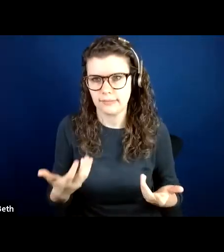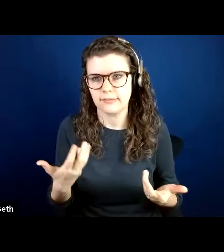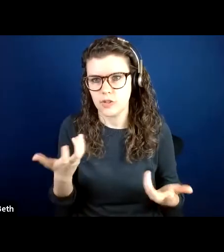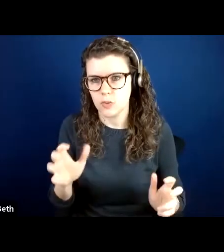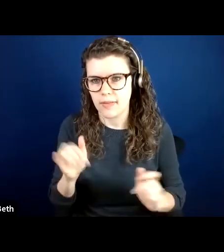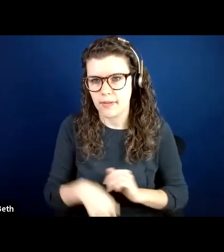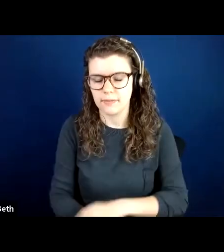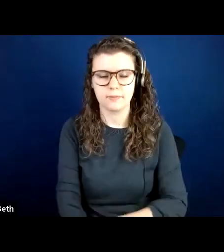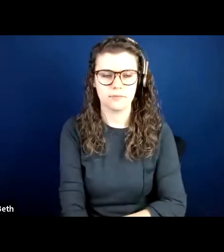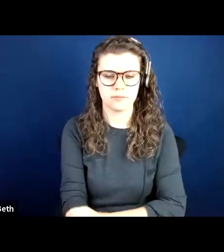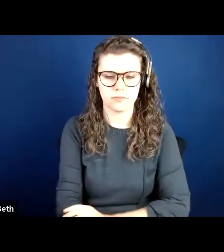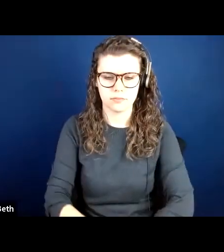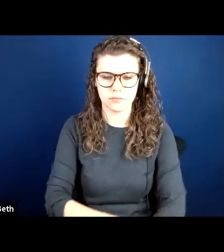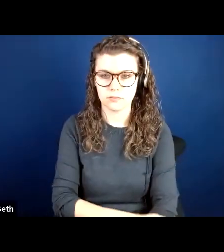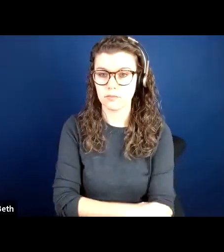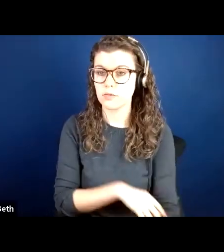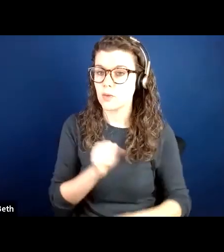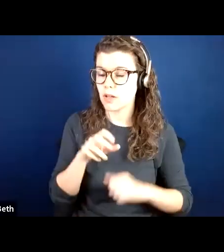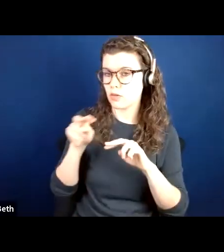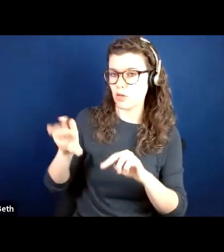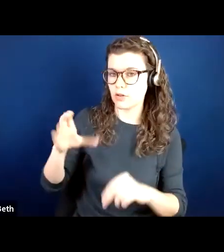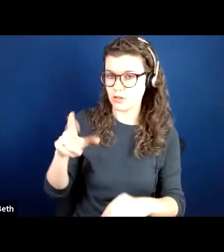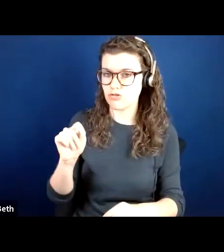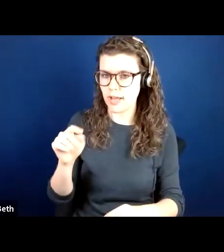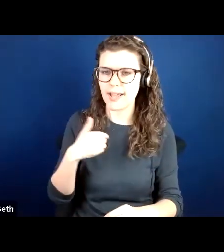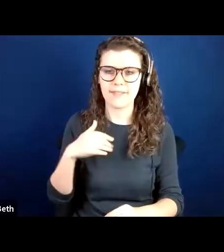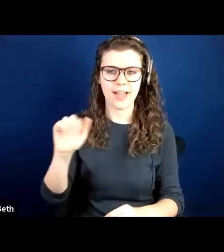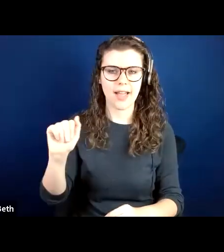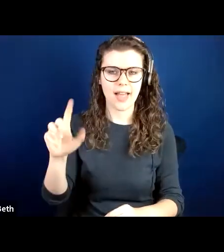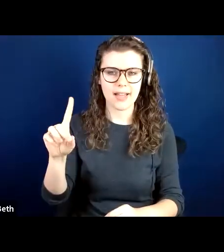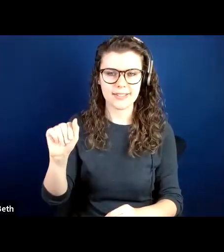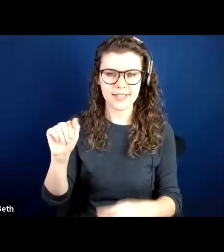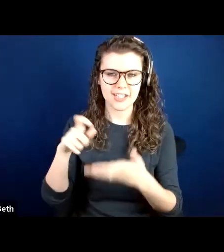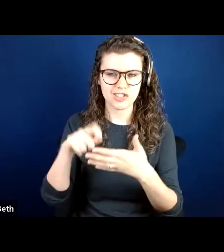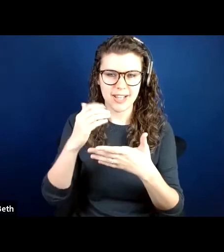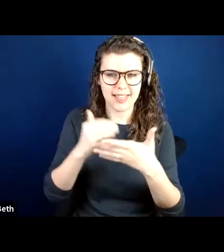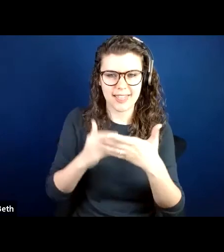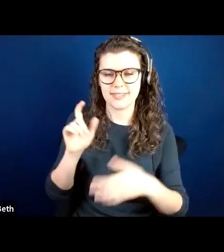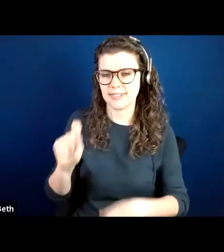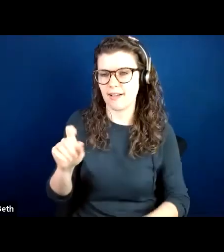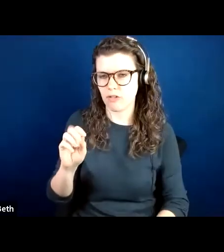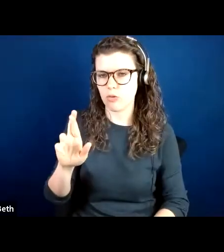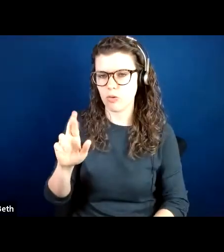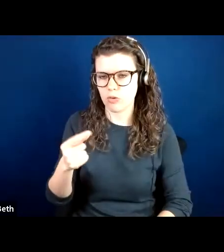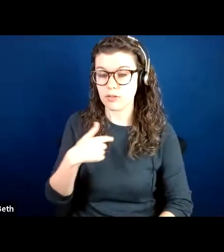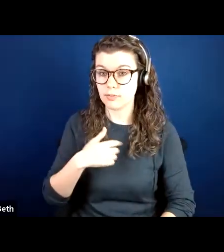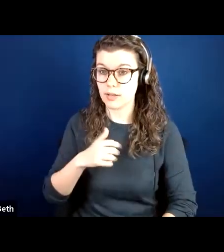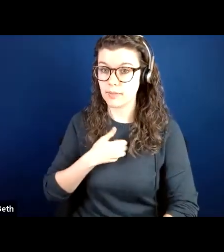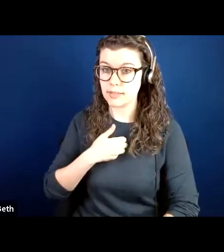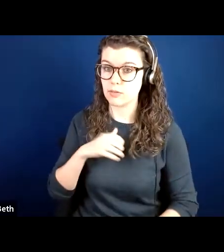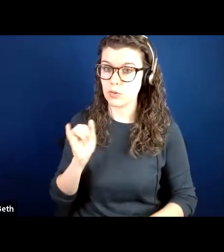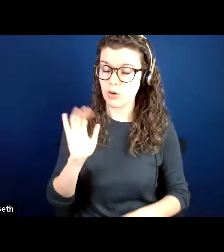there in the chat, you can see there's the link to adachecklist.org. I'll also upload a